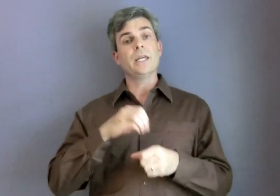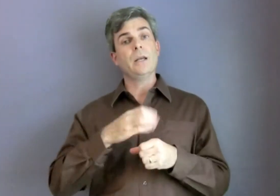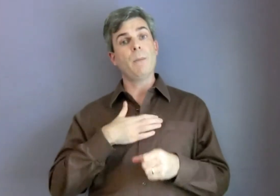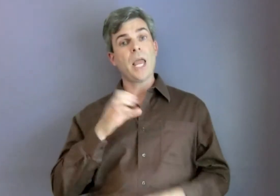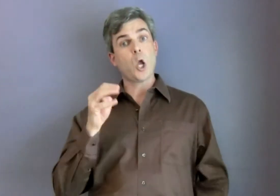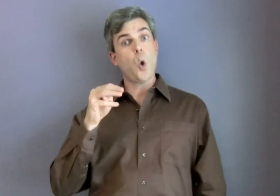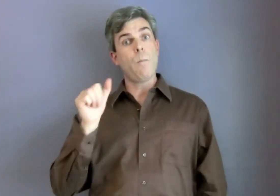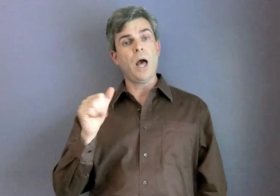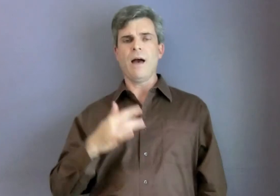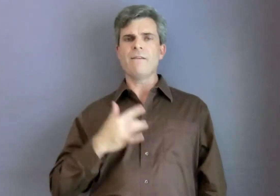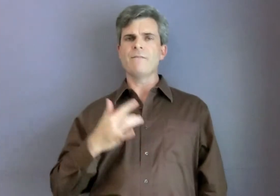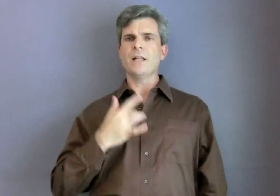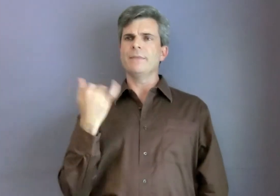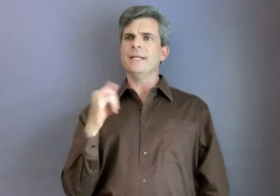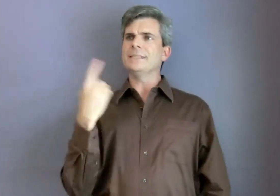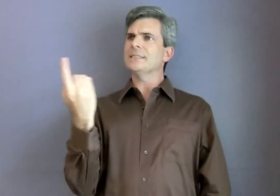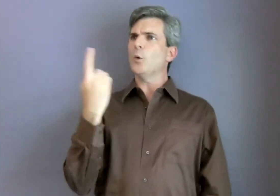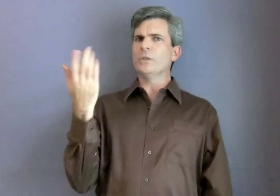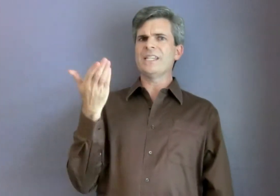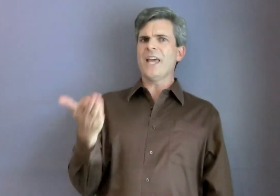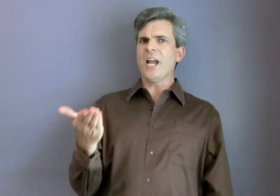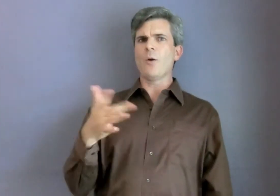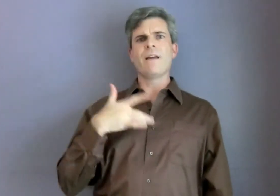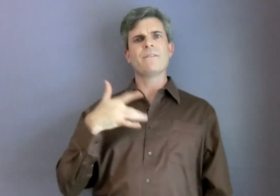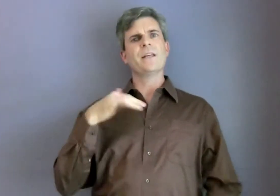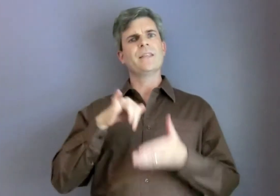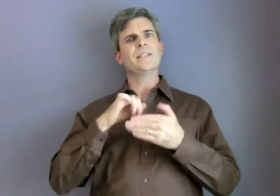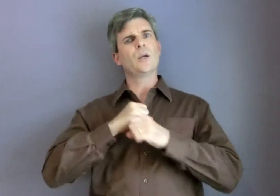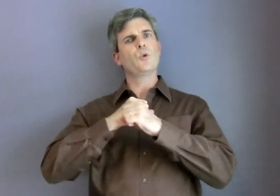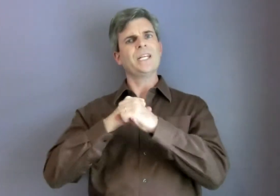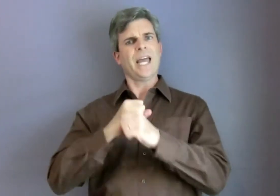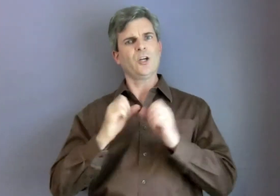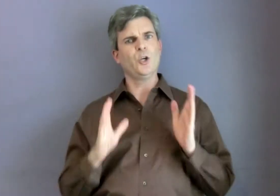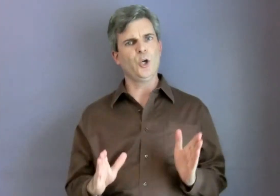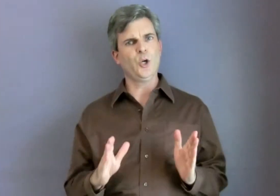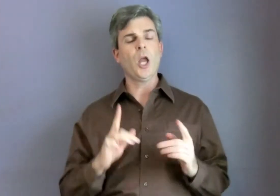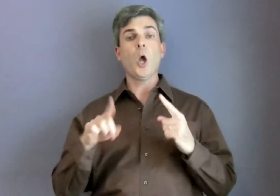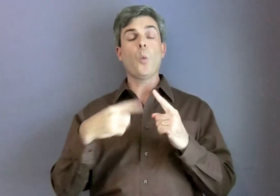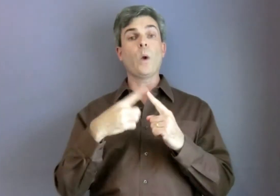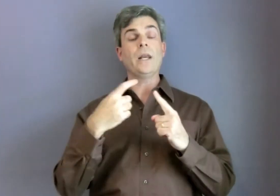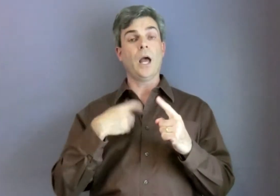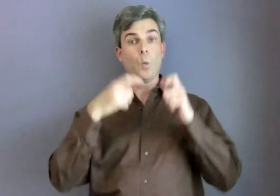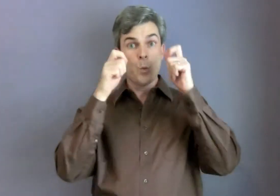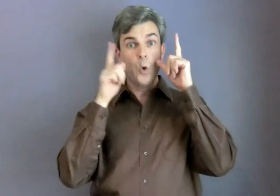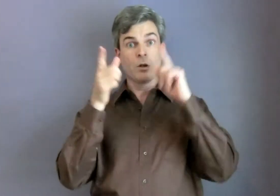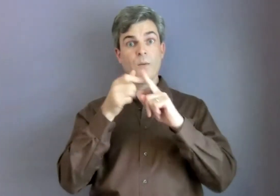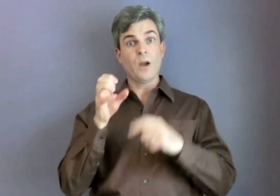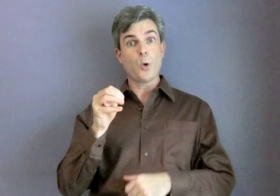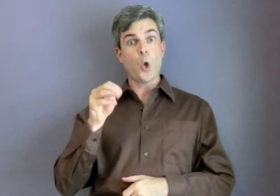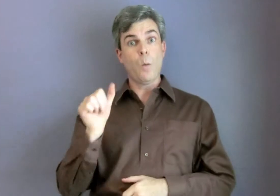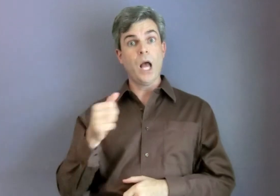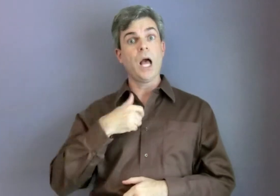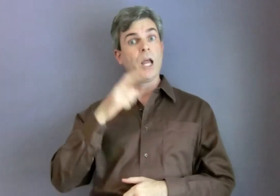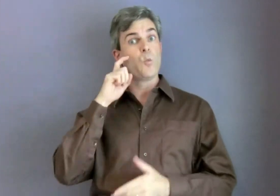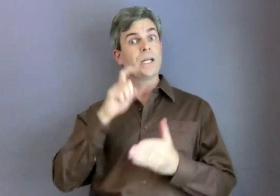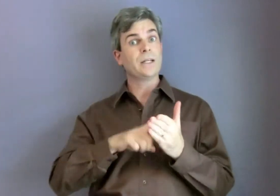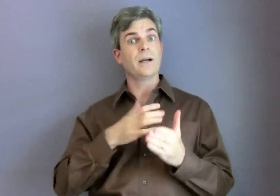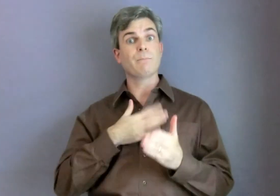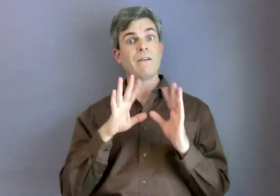came out of my coma, I recognized my family, but I didn't remember my own past. Gradually, I remembered the protector was my